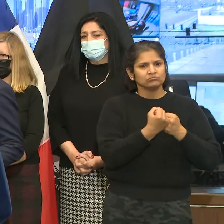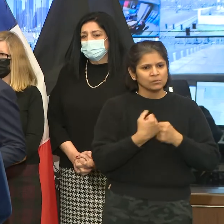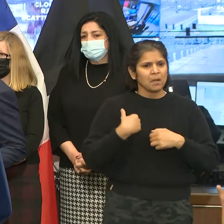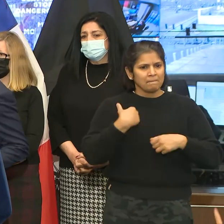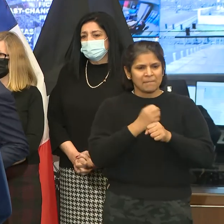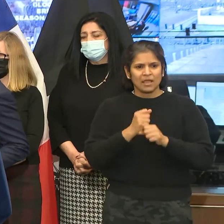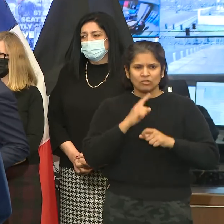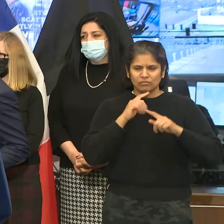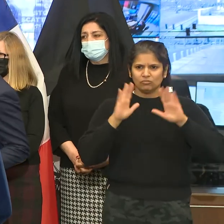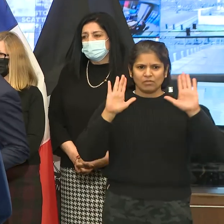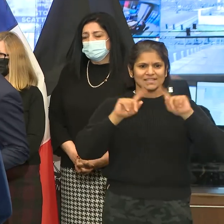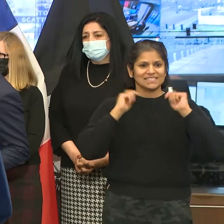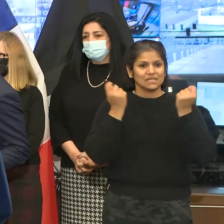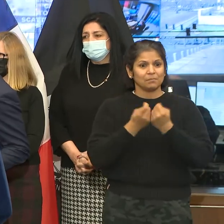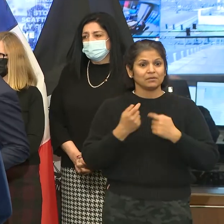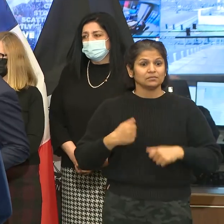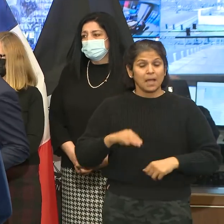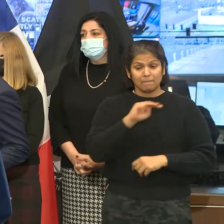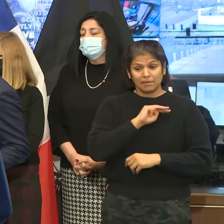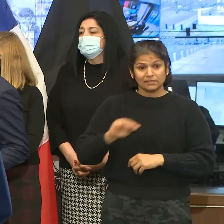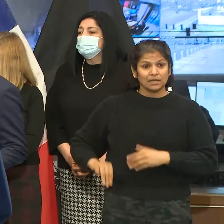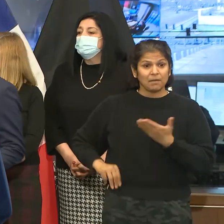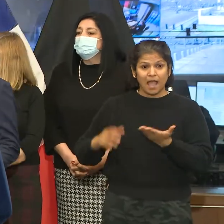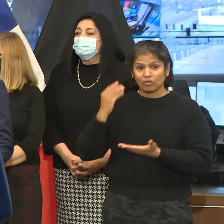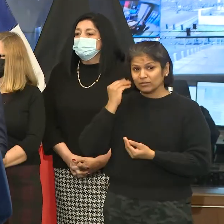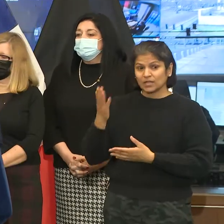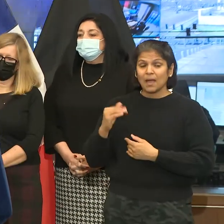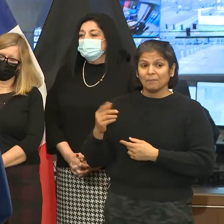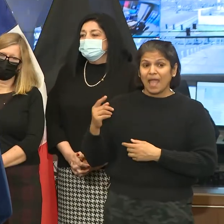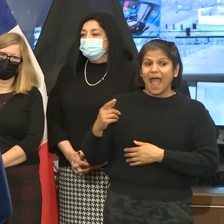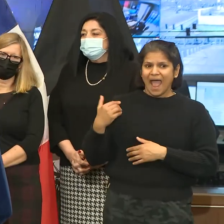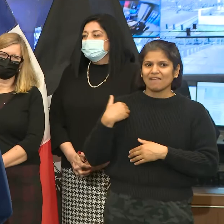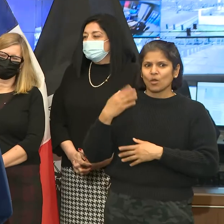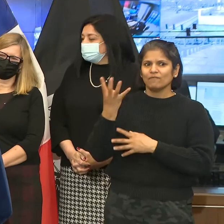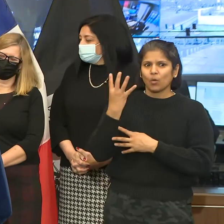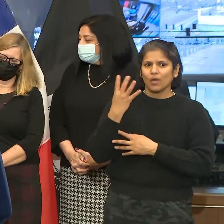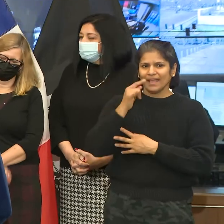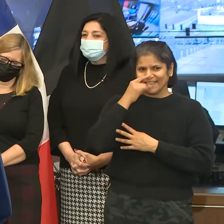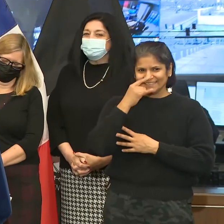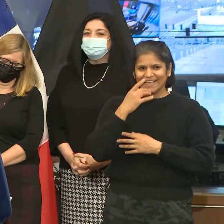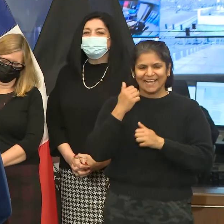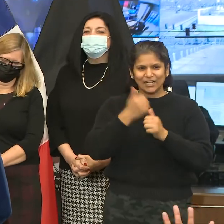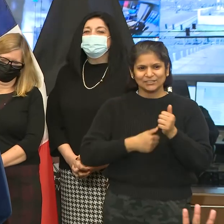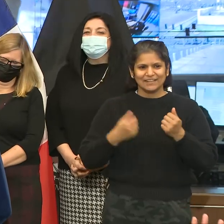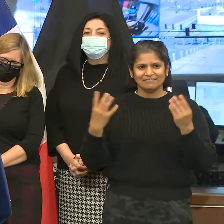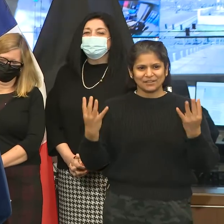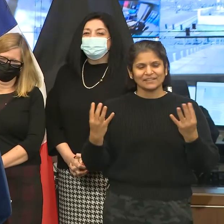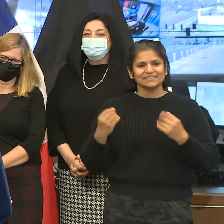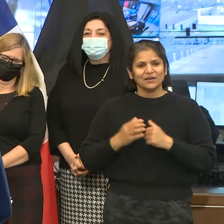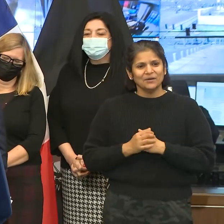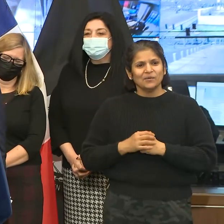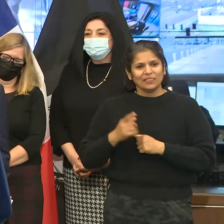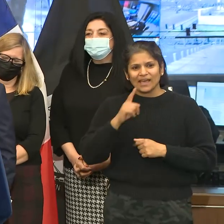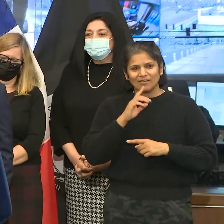but Christina and I both have 4 kids, so I'm pretty sure there is nothing that we will not be able to handle.